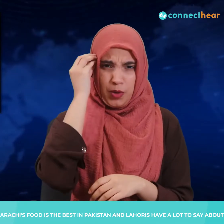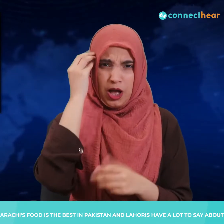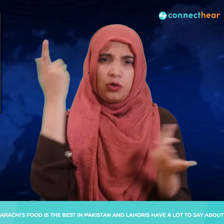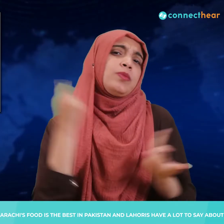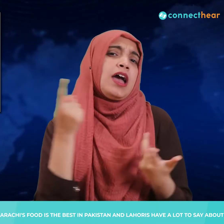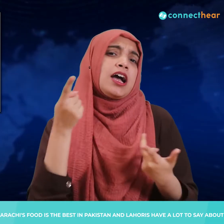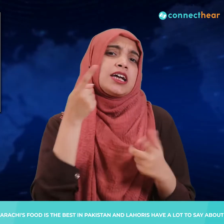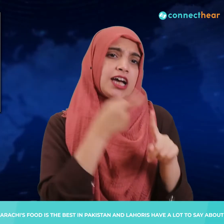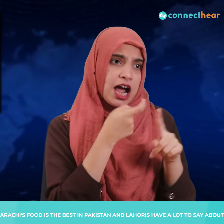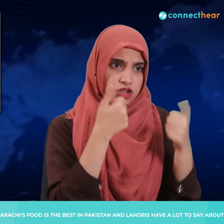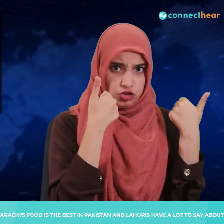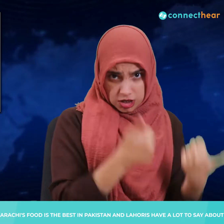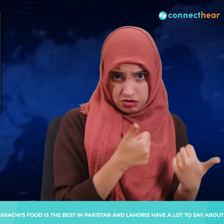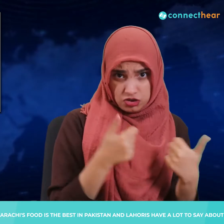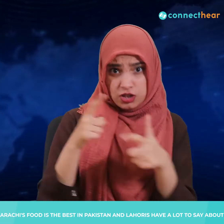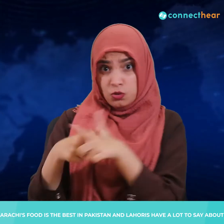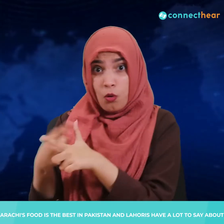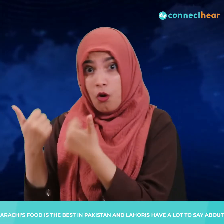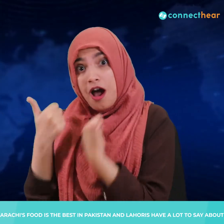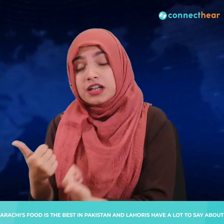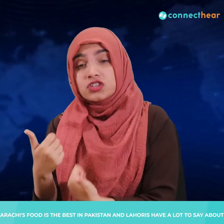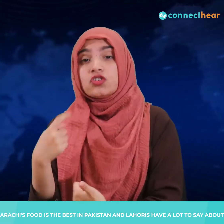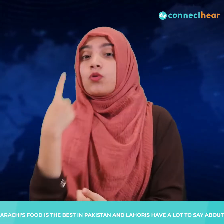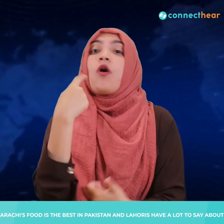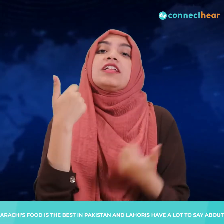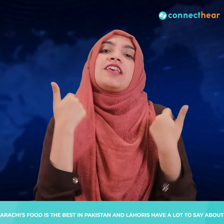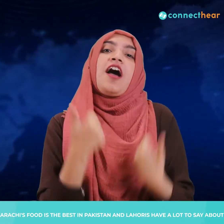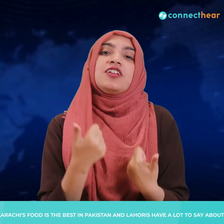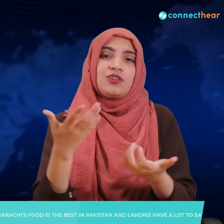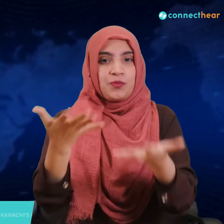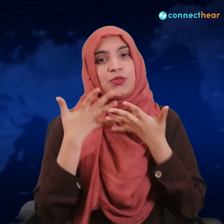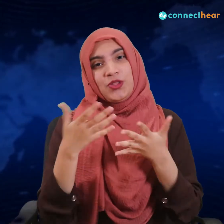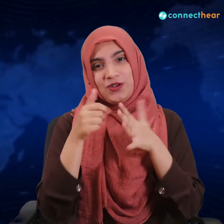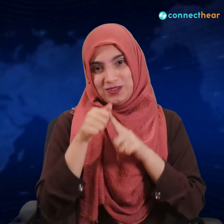your opinion, which city has the best food?